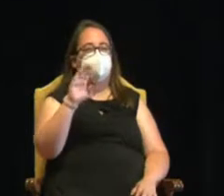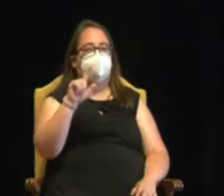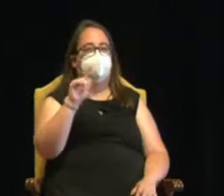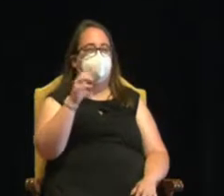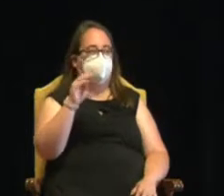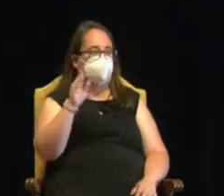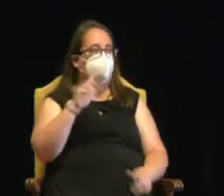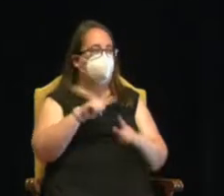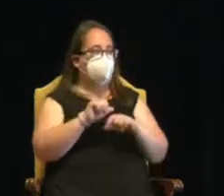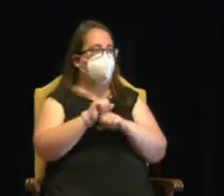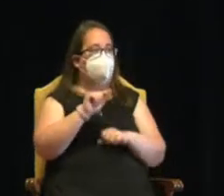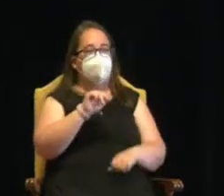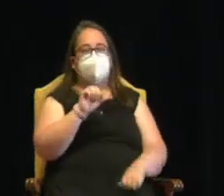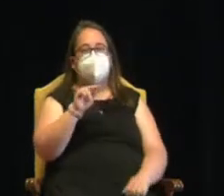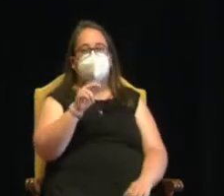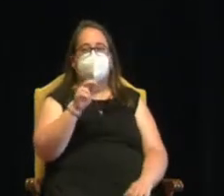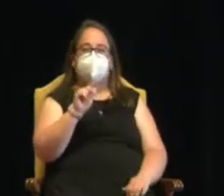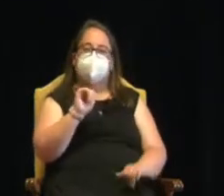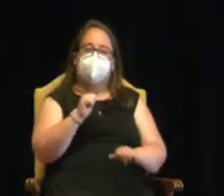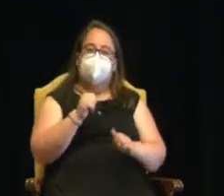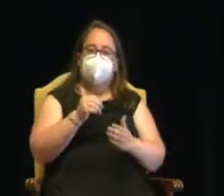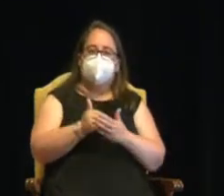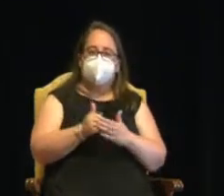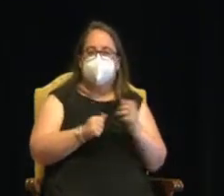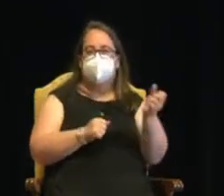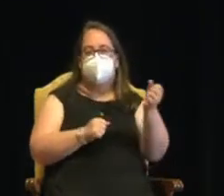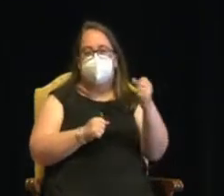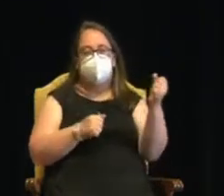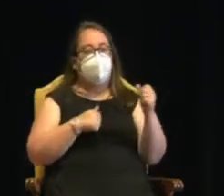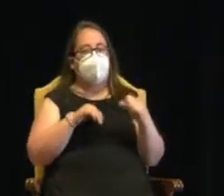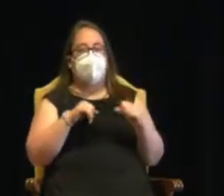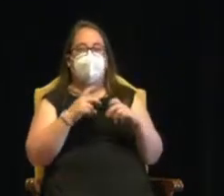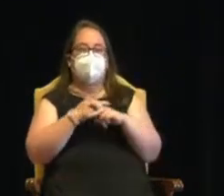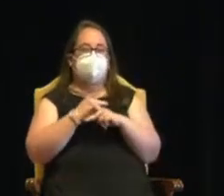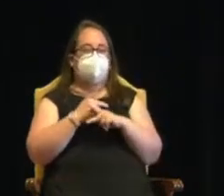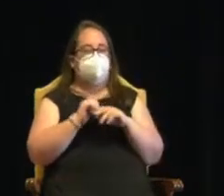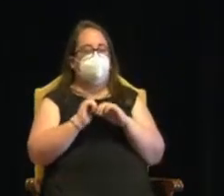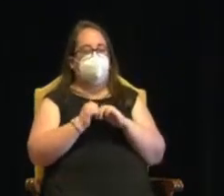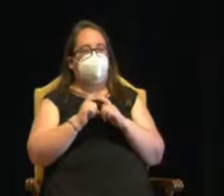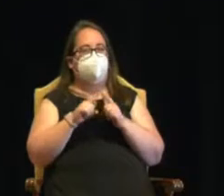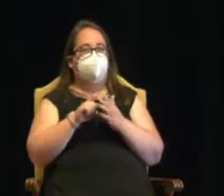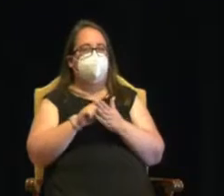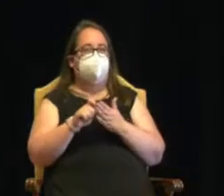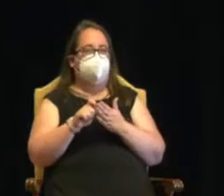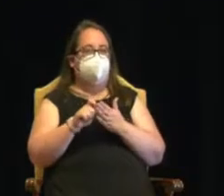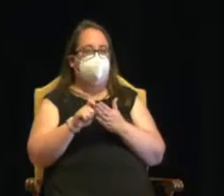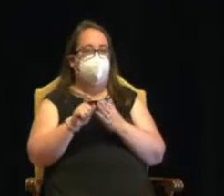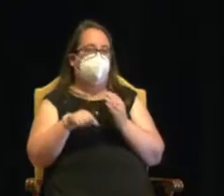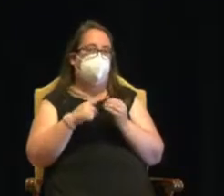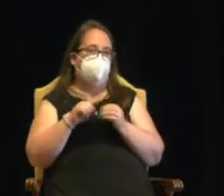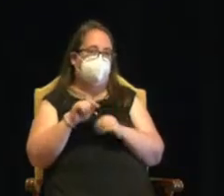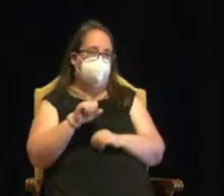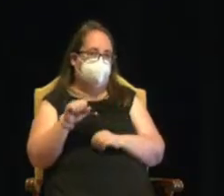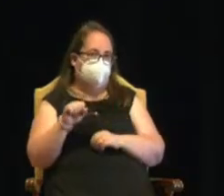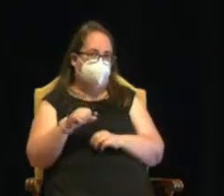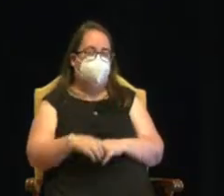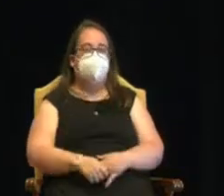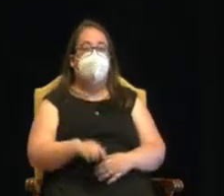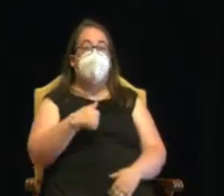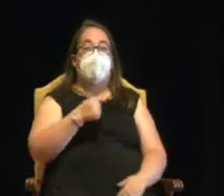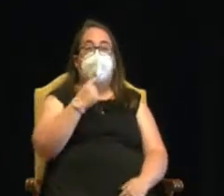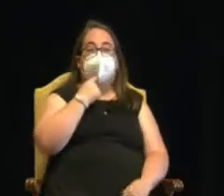Tess Monahan. So we're getting closer. I haven't figured out a way to write effectively about Tess. I miss